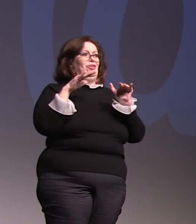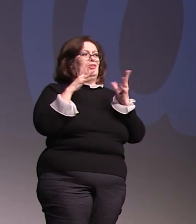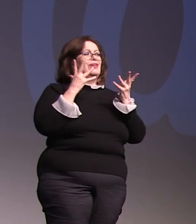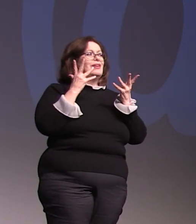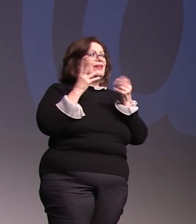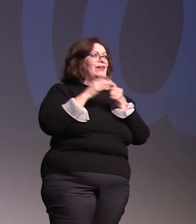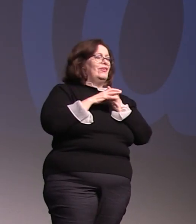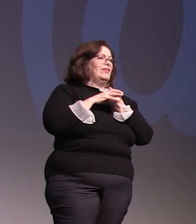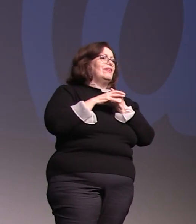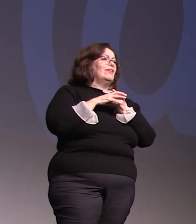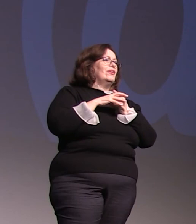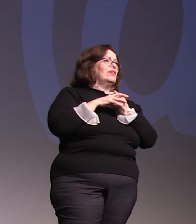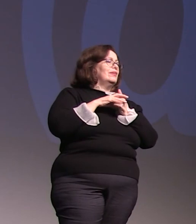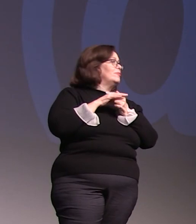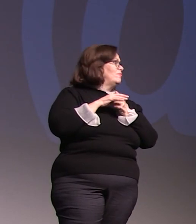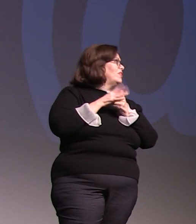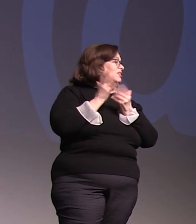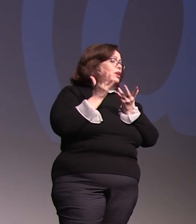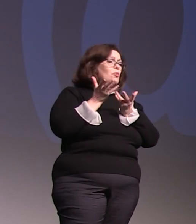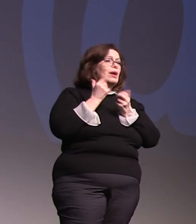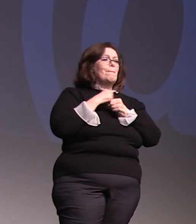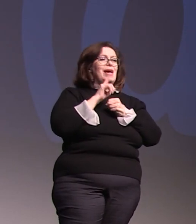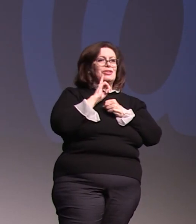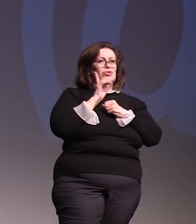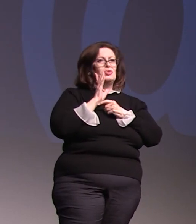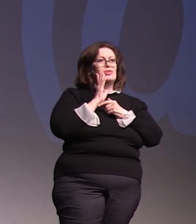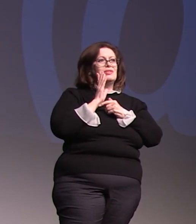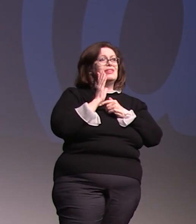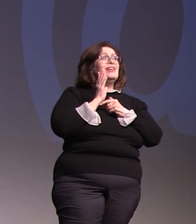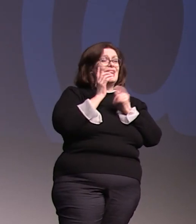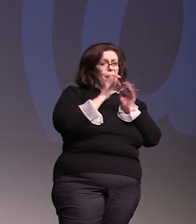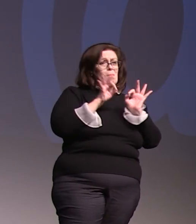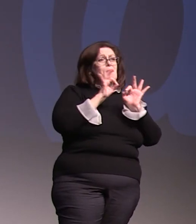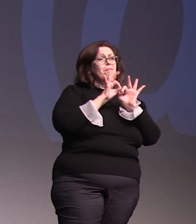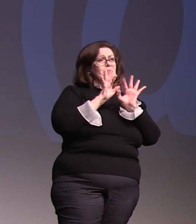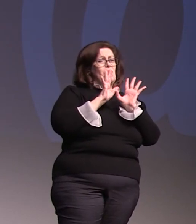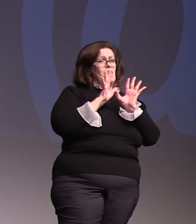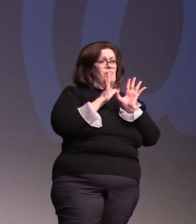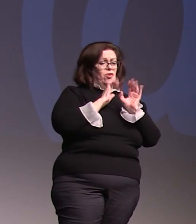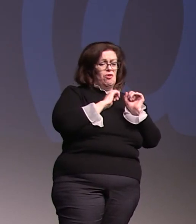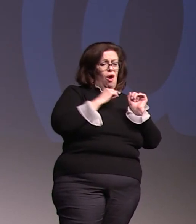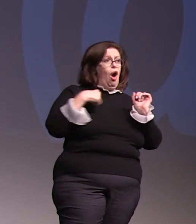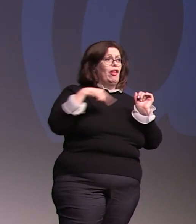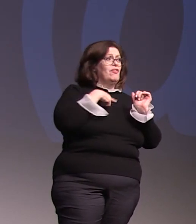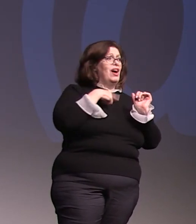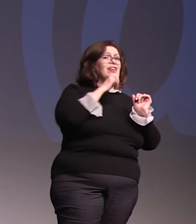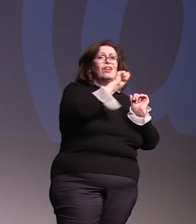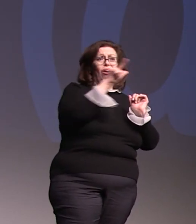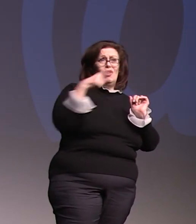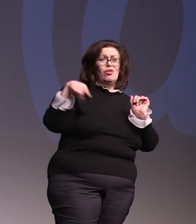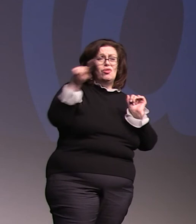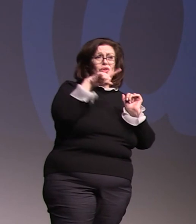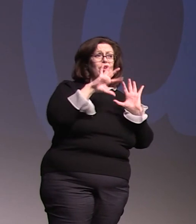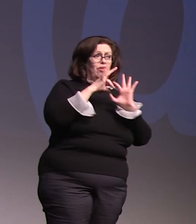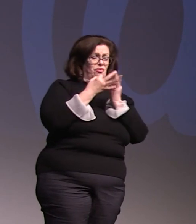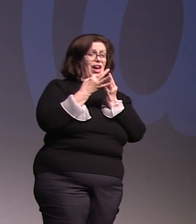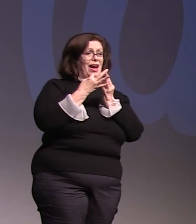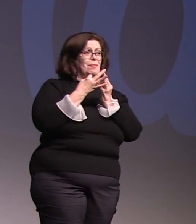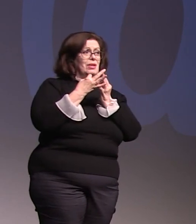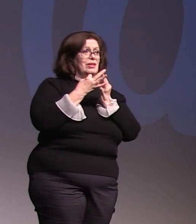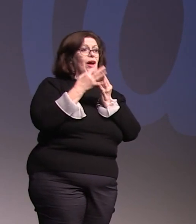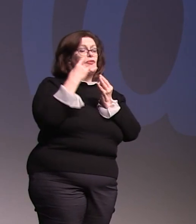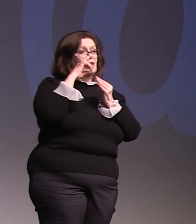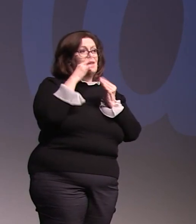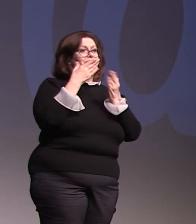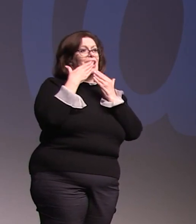on the freeway and at soccer games on Saturday. So it matters a lot to all of our families, to you all, and certainly to our kids, and I really appreciate you being here. So thank you very